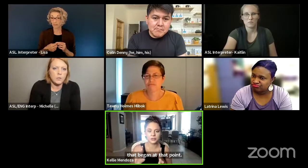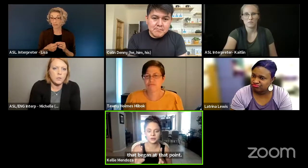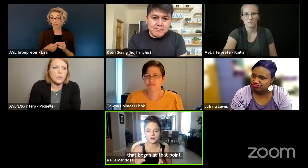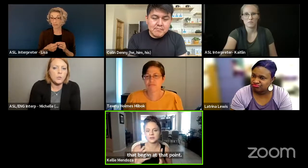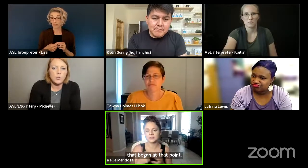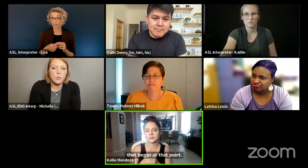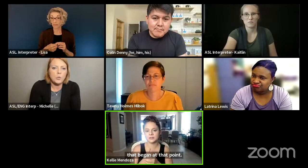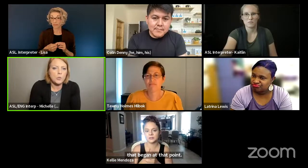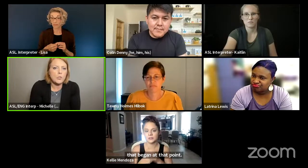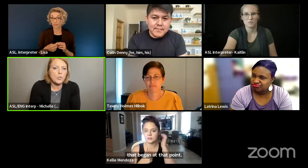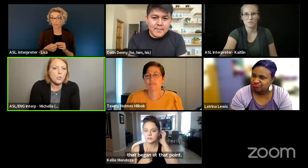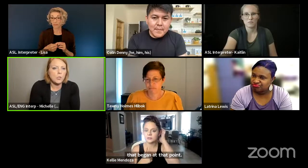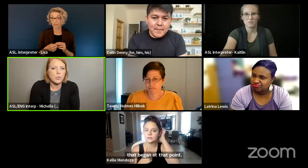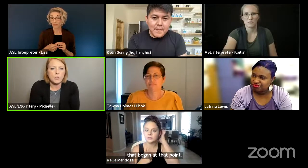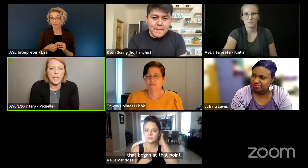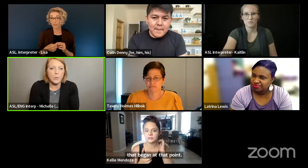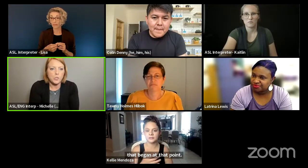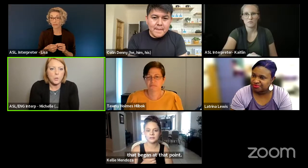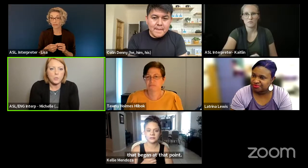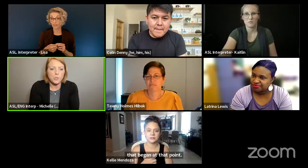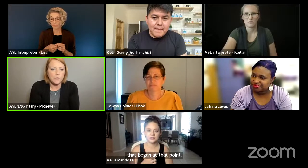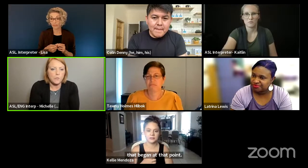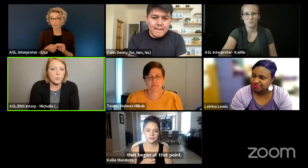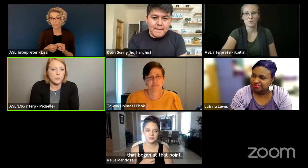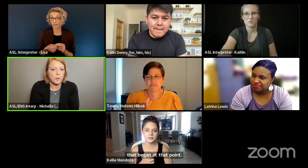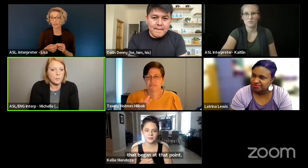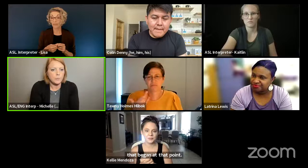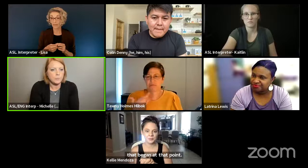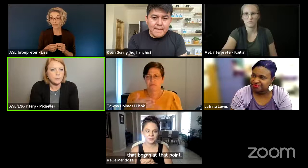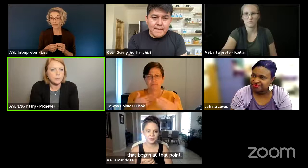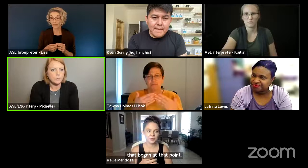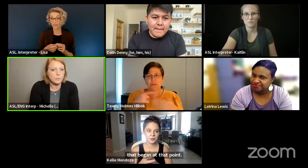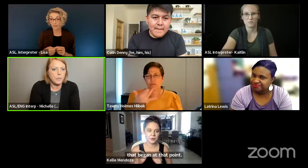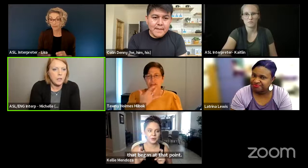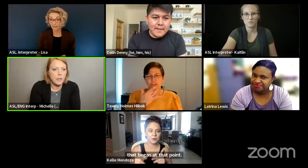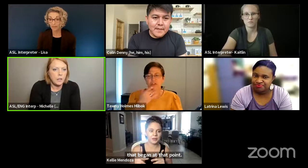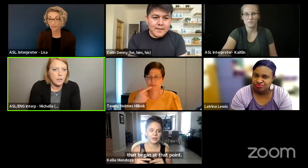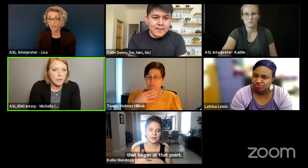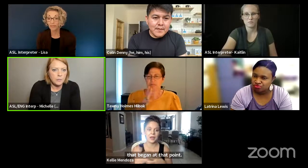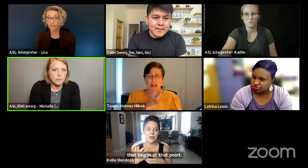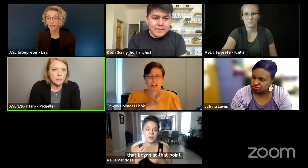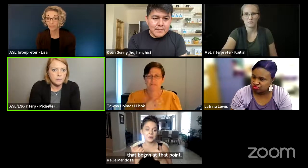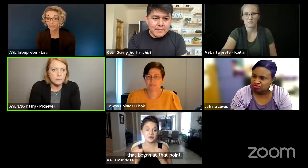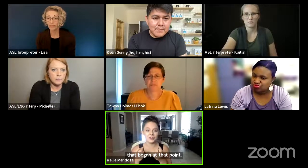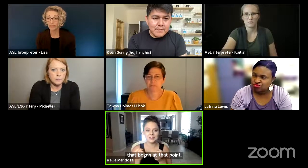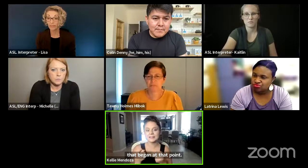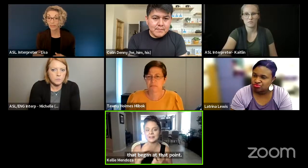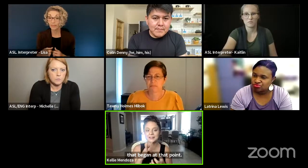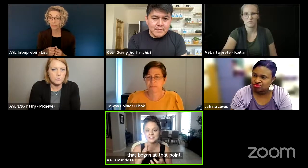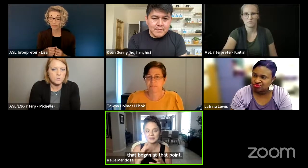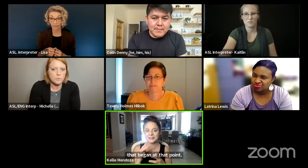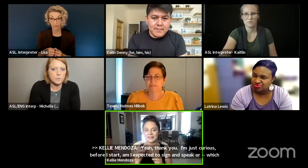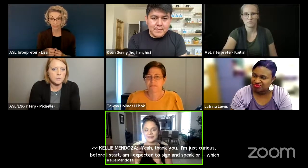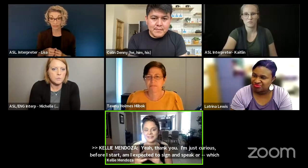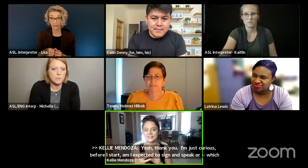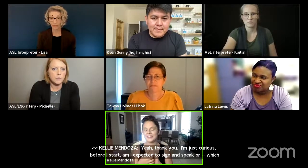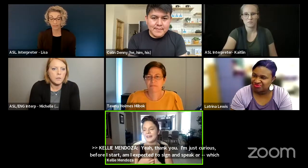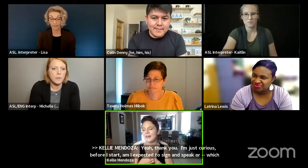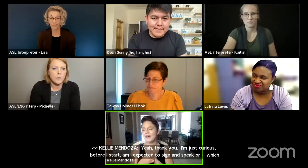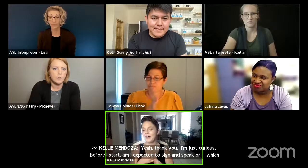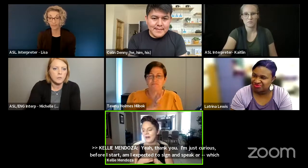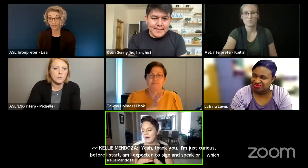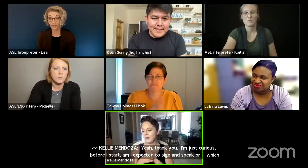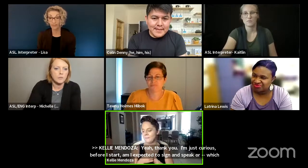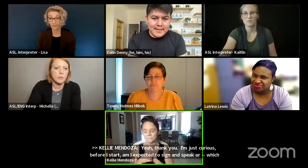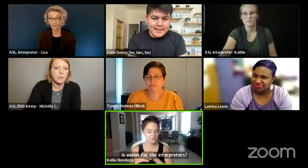for the interpreters? You can choose your language mode, whichever you prefer. Okay, I'm going to try to sign and speak.